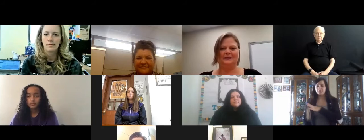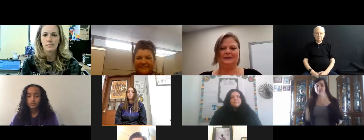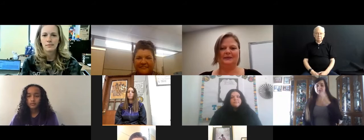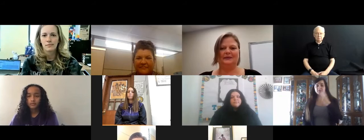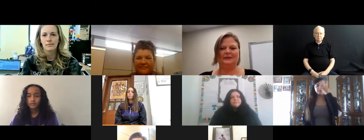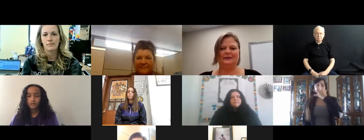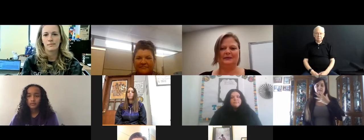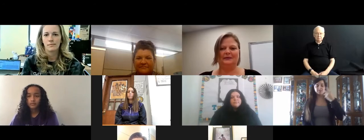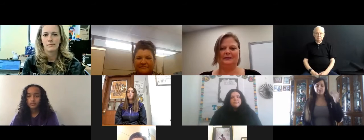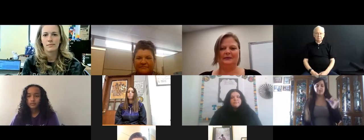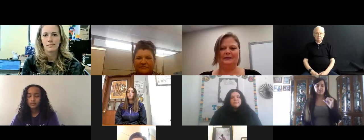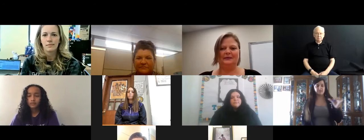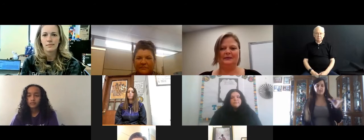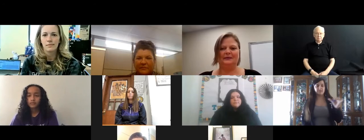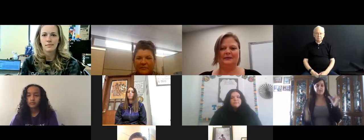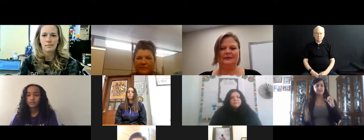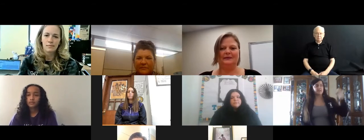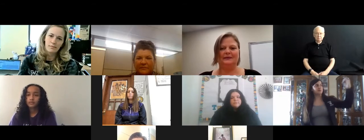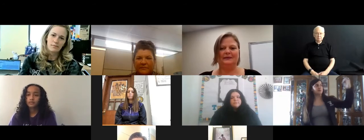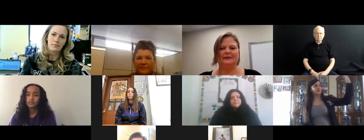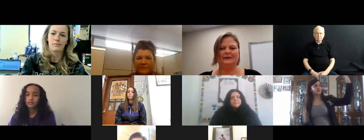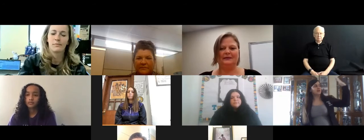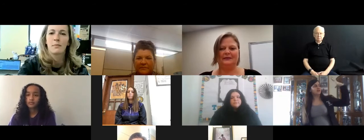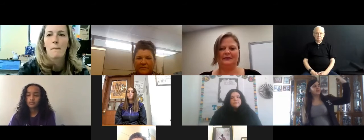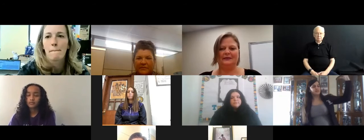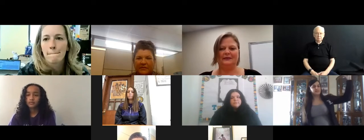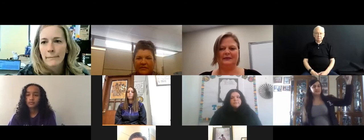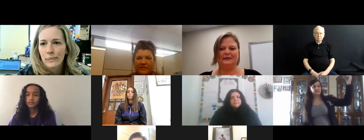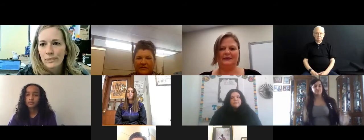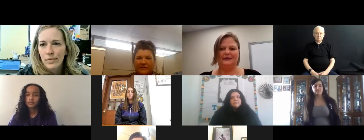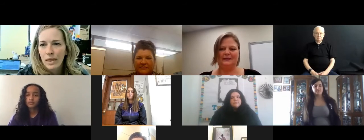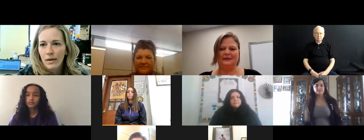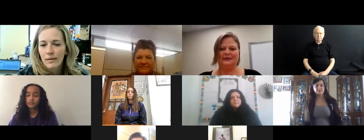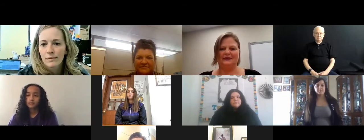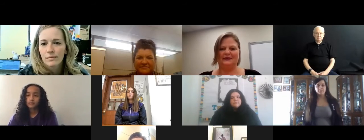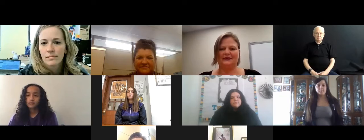Sunshine, she's here, you can take a break.